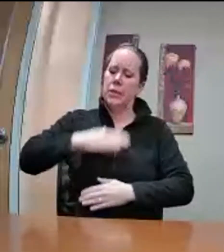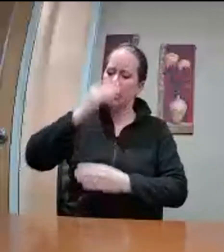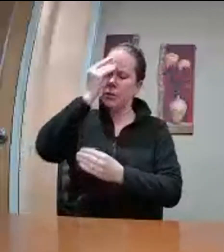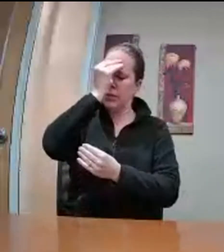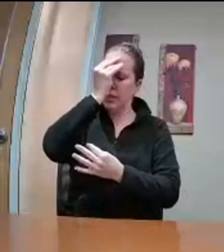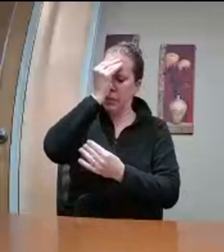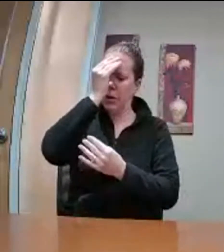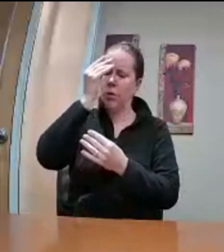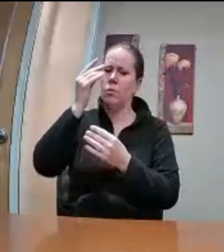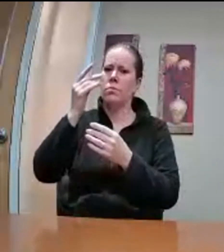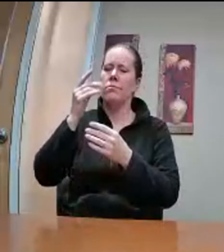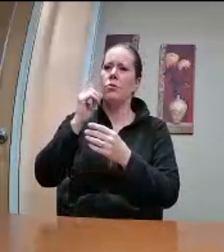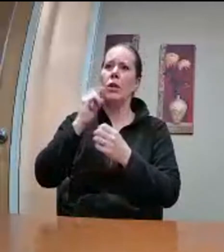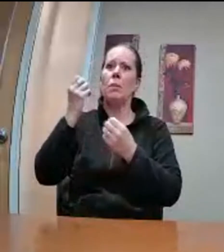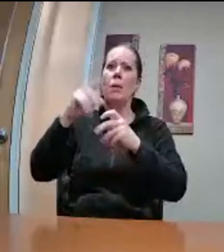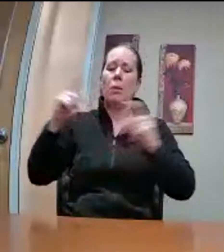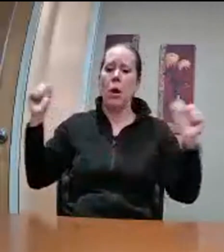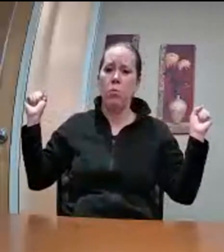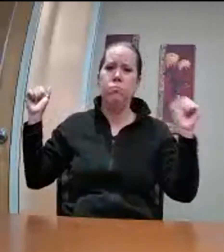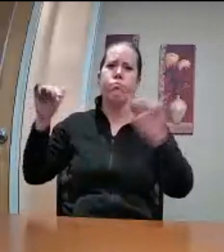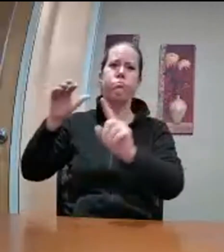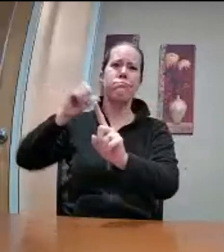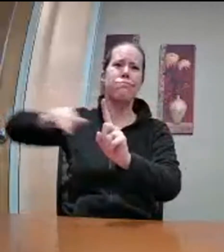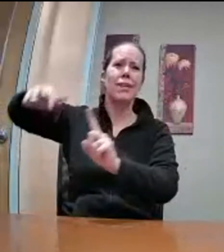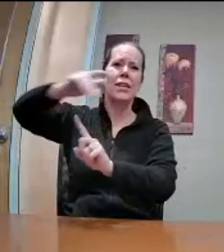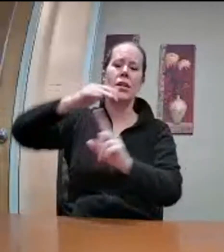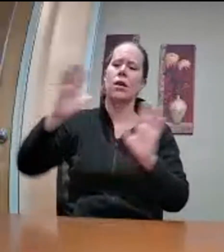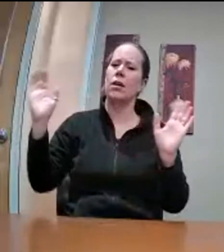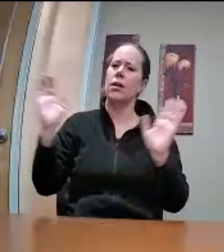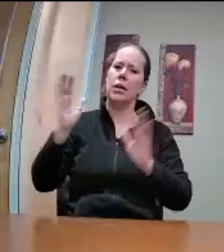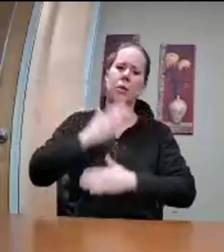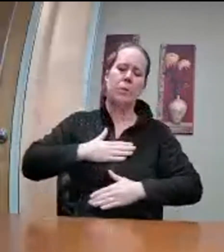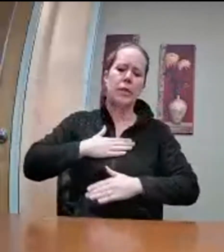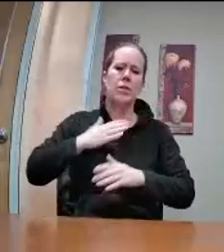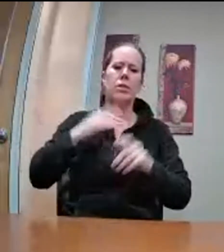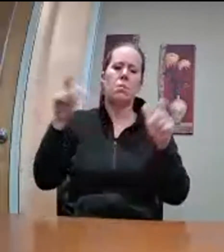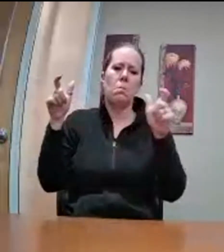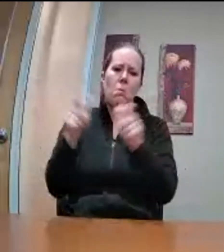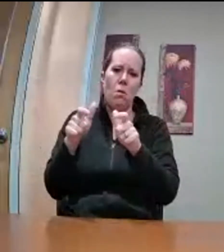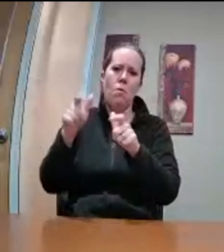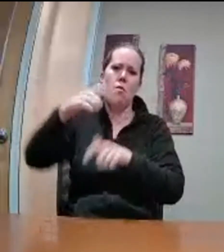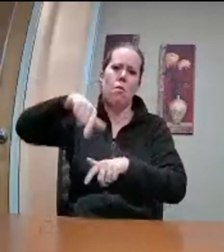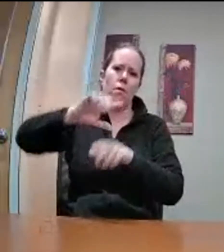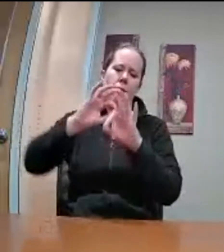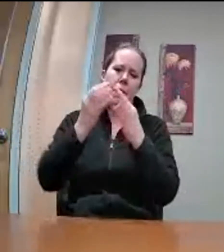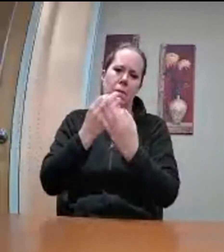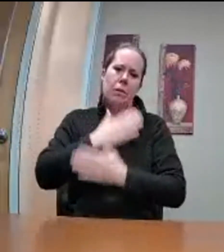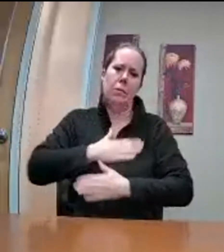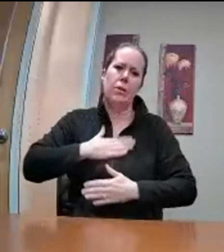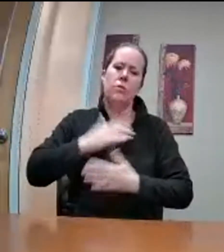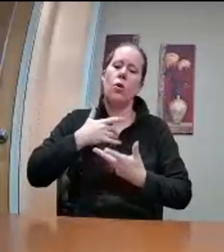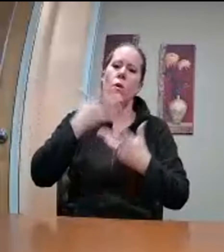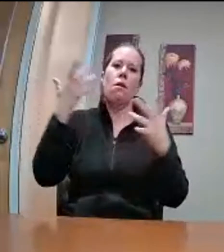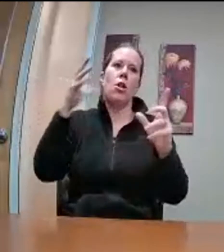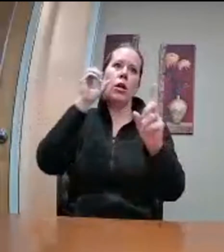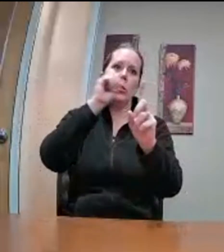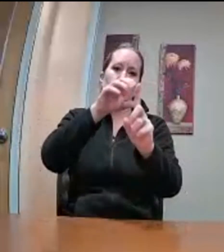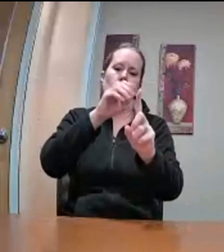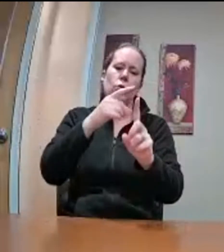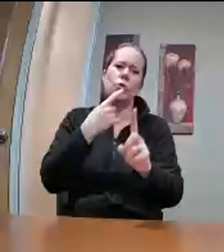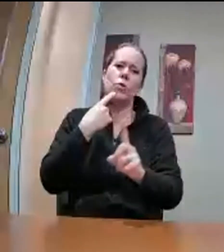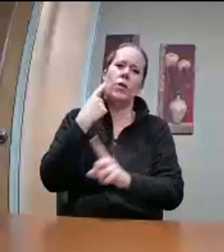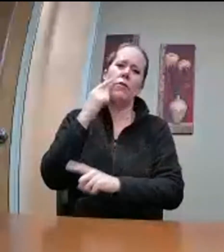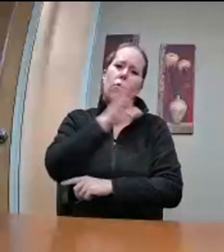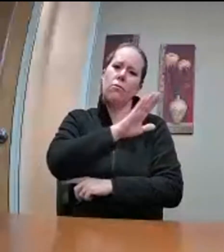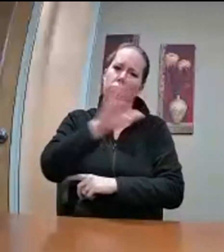the residents don't have a lot of exposure when they're out in the community. And that's for your loved